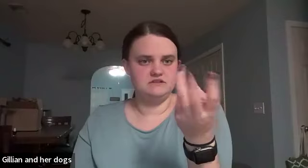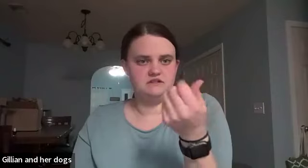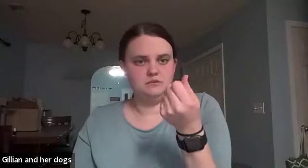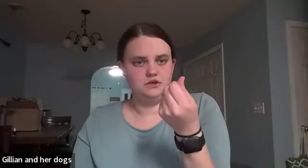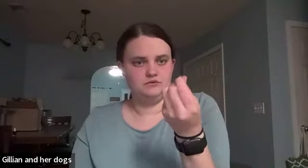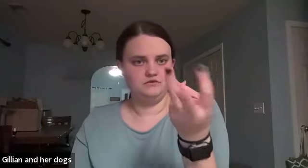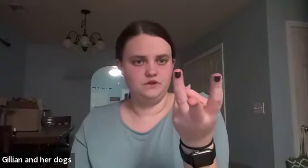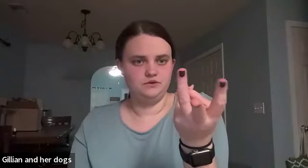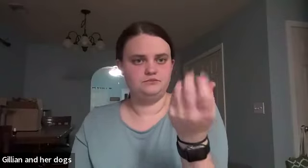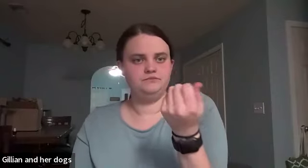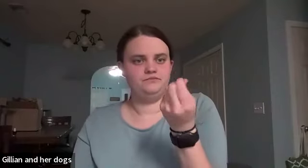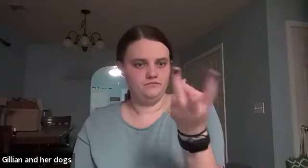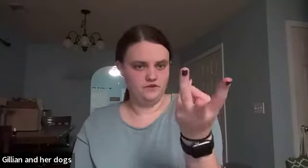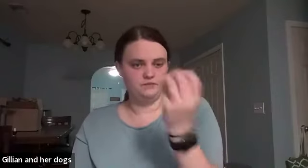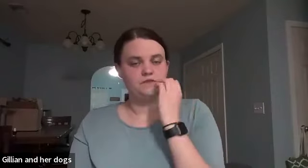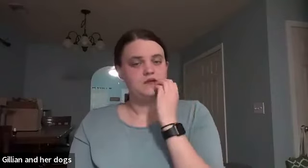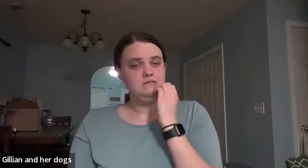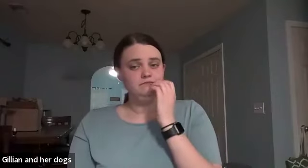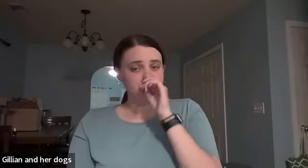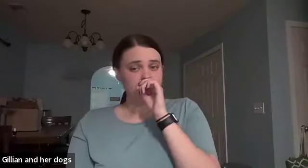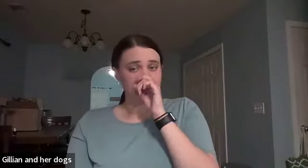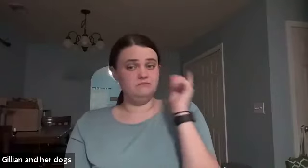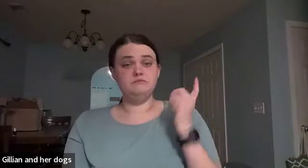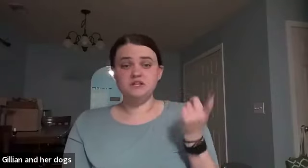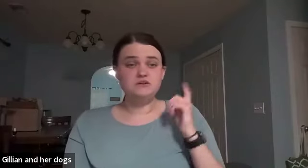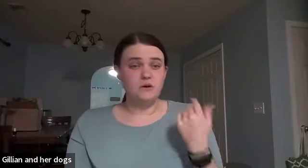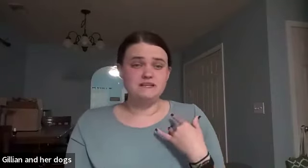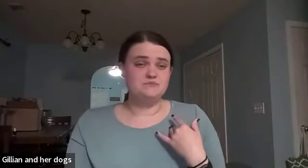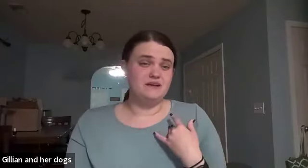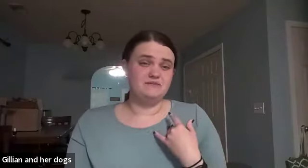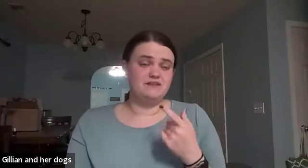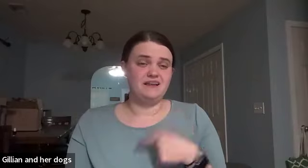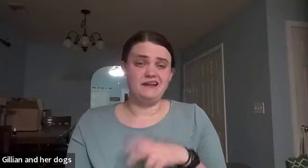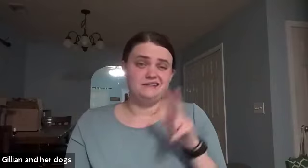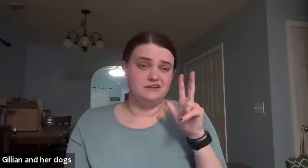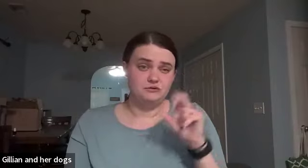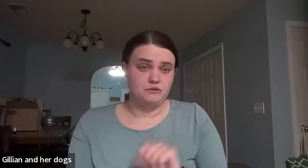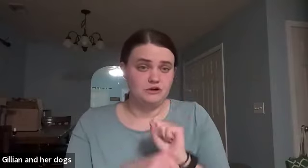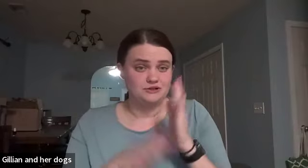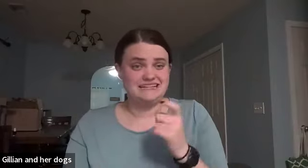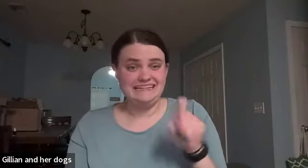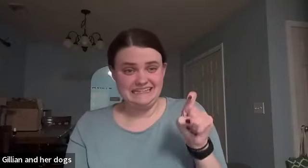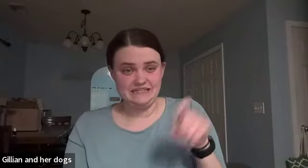to the W. Few, few. But you could always be like, I need like 3 workers. I